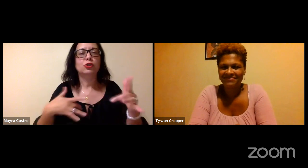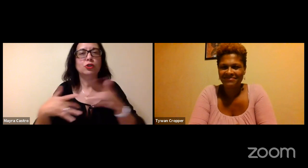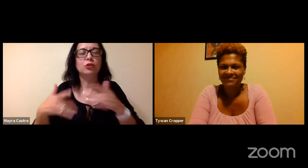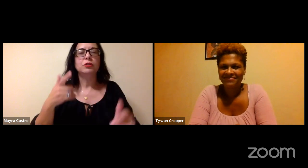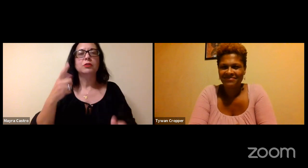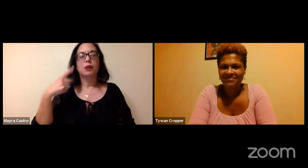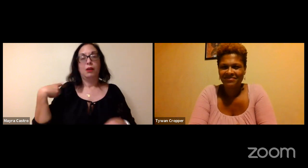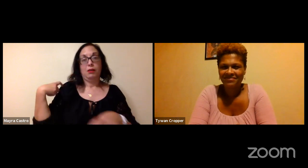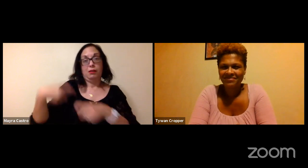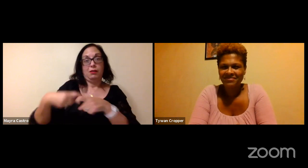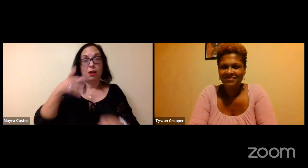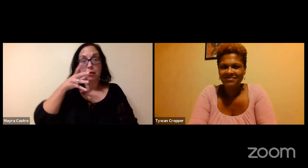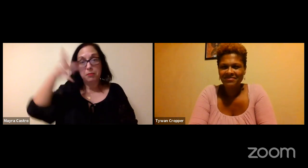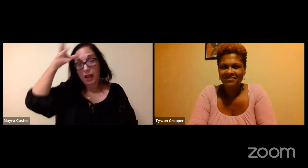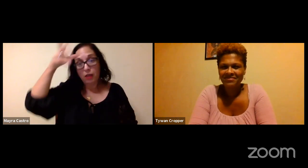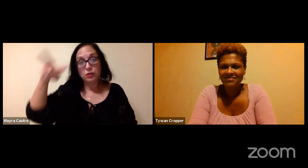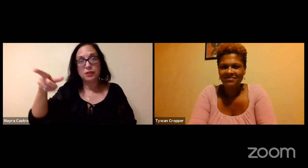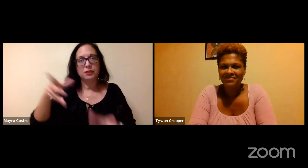person.